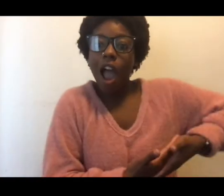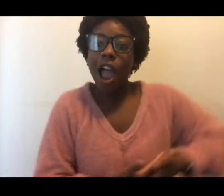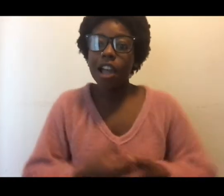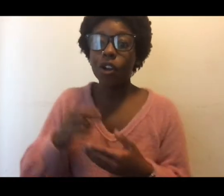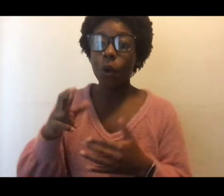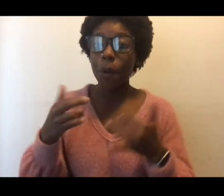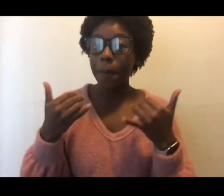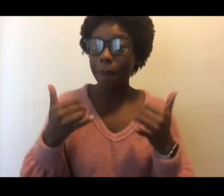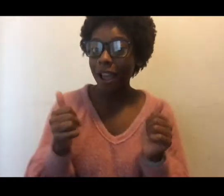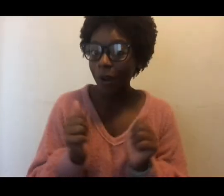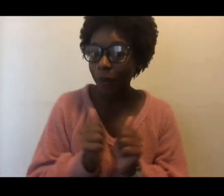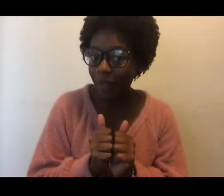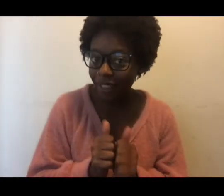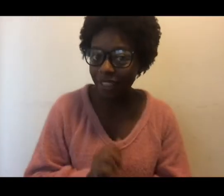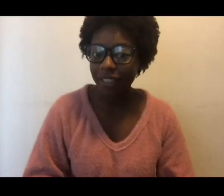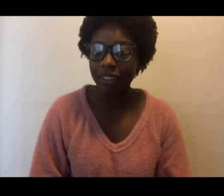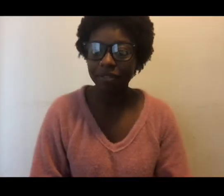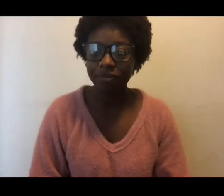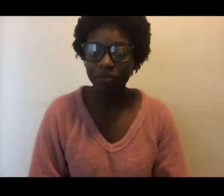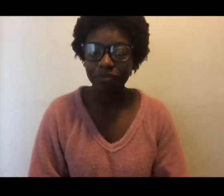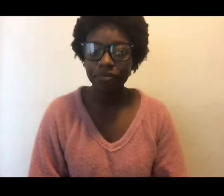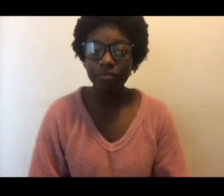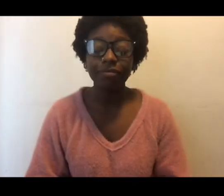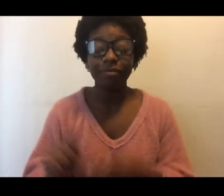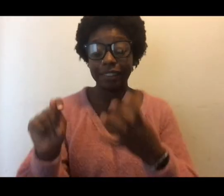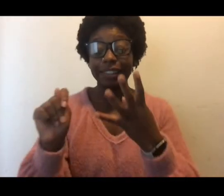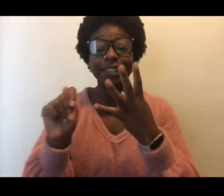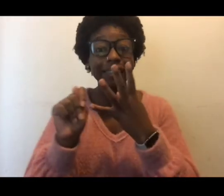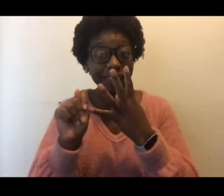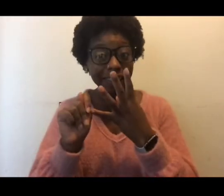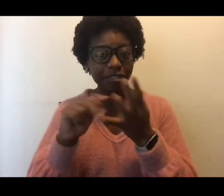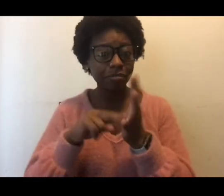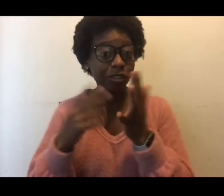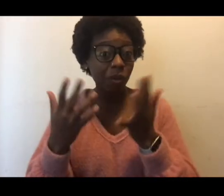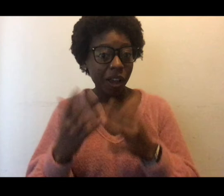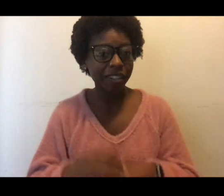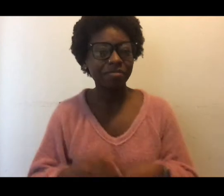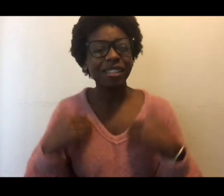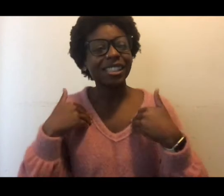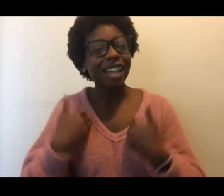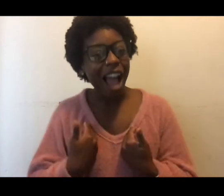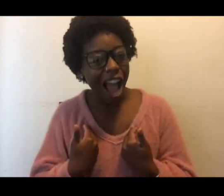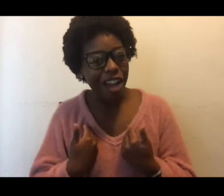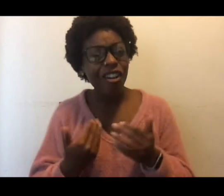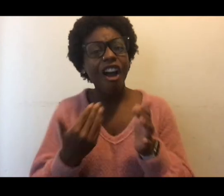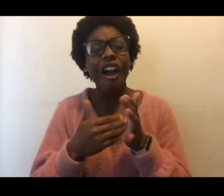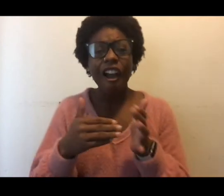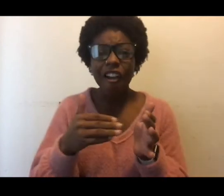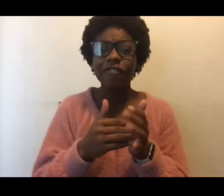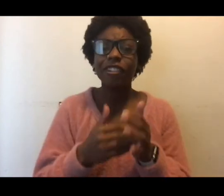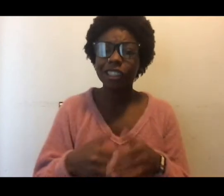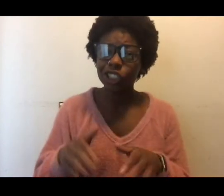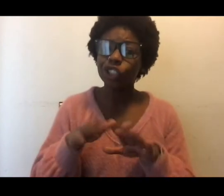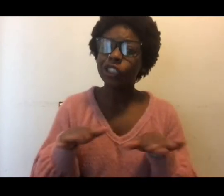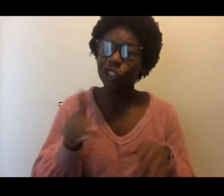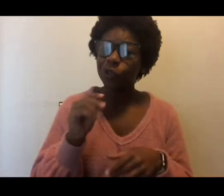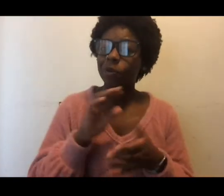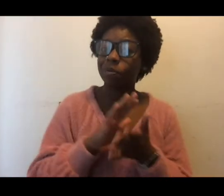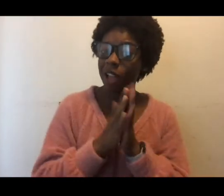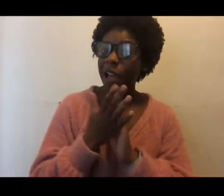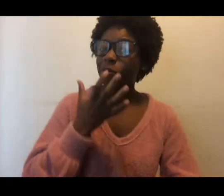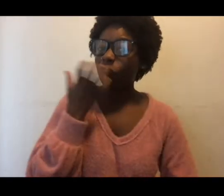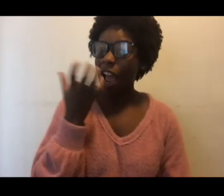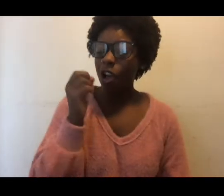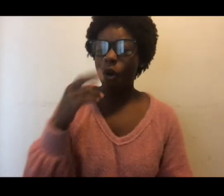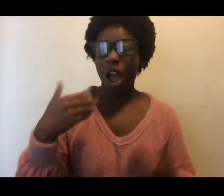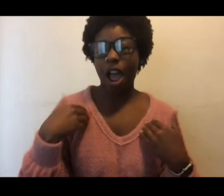up, held, rocked, or played with. And T, tired. Oftentimes